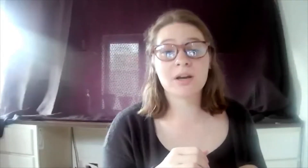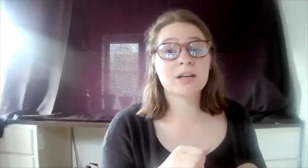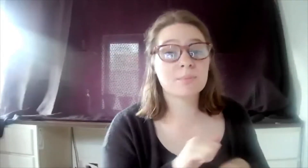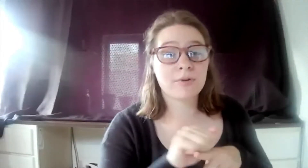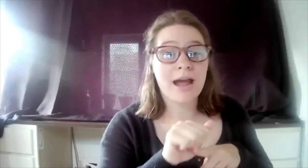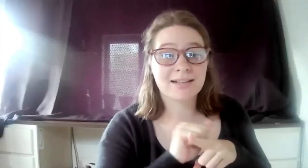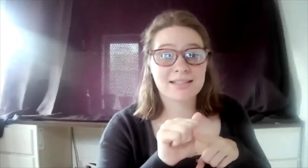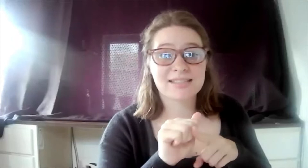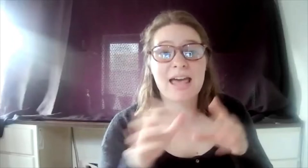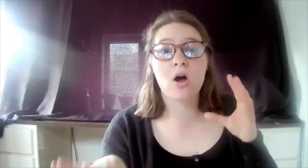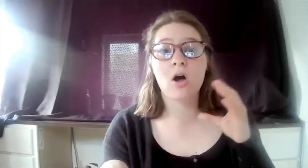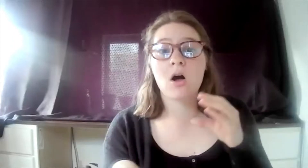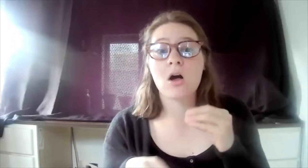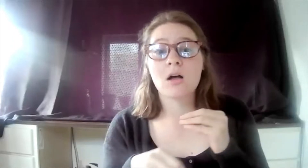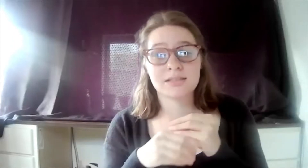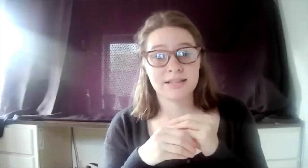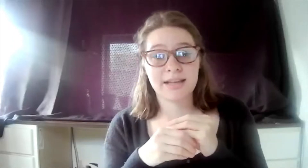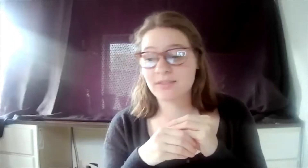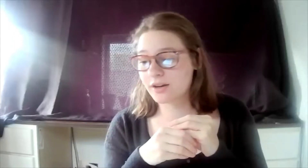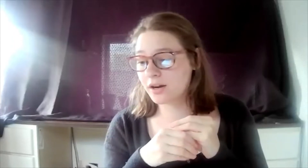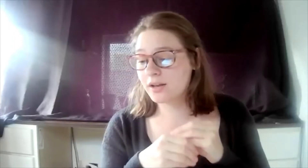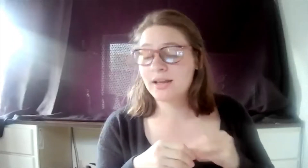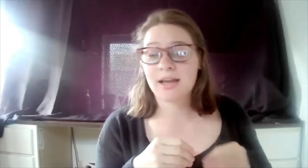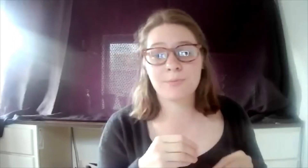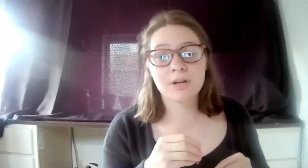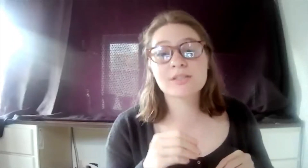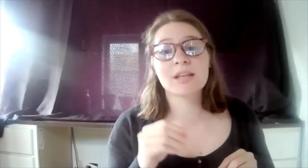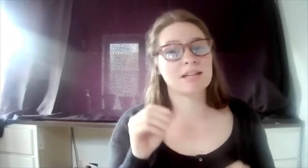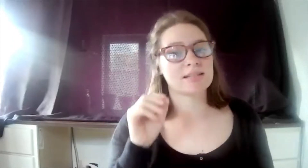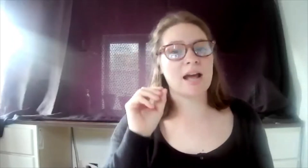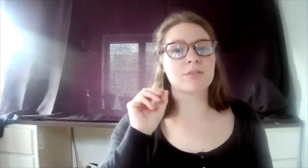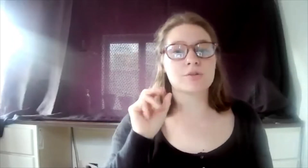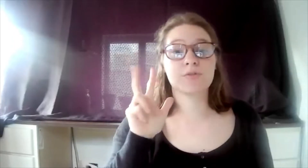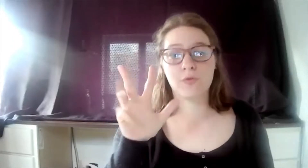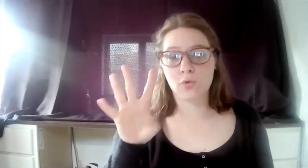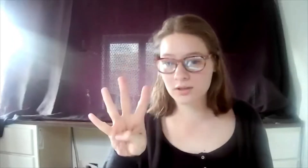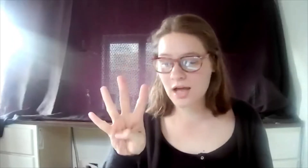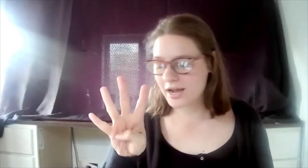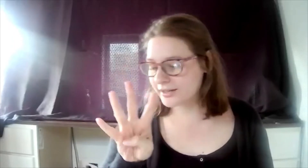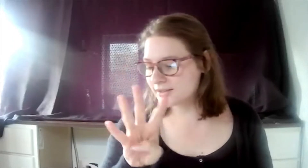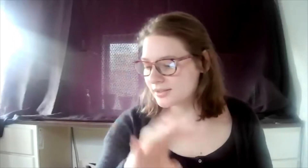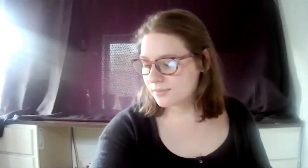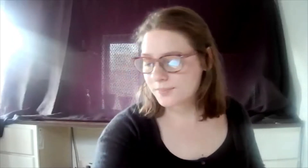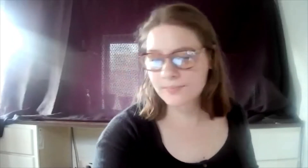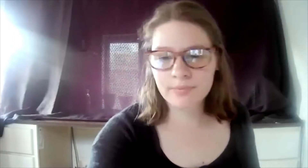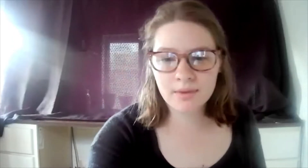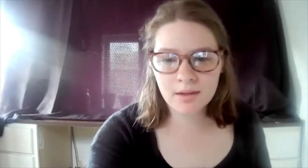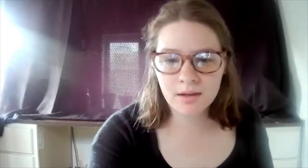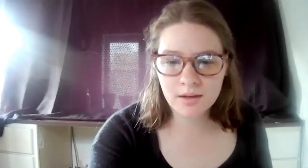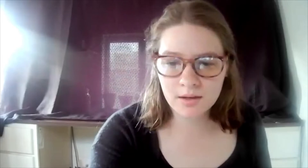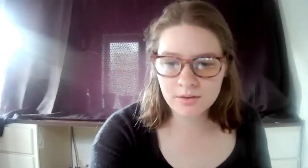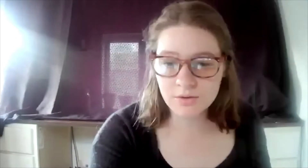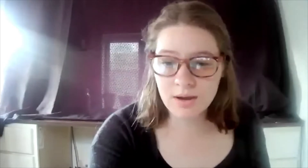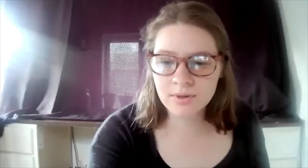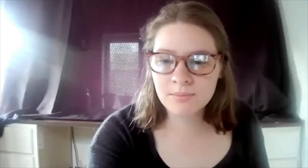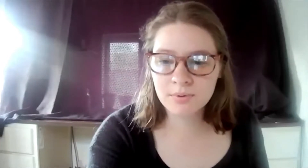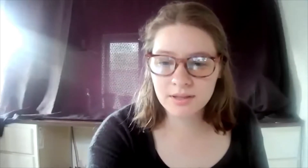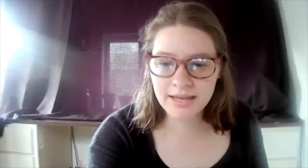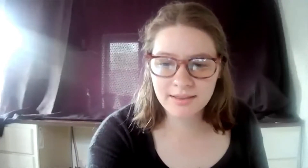going to practice that all together, and we're just going to sign those four lines. So I'm going to play